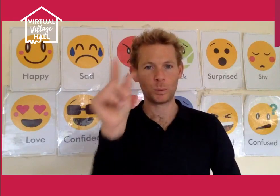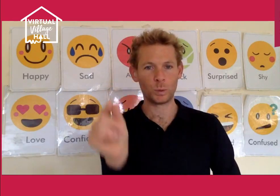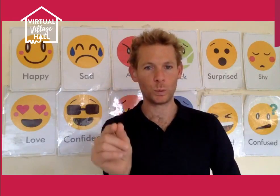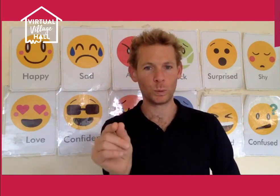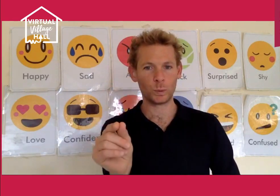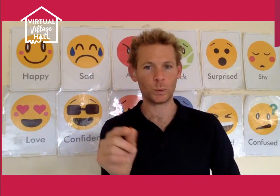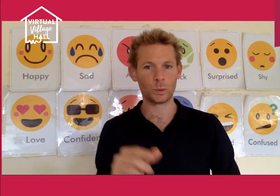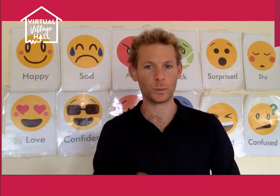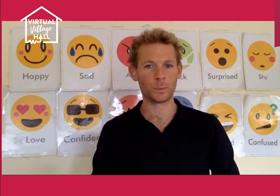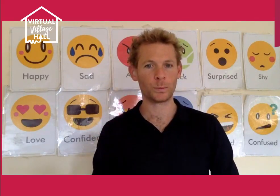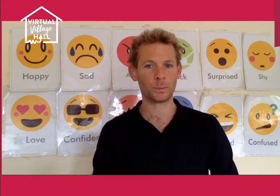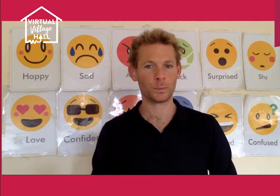So moon,